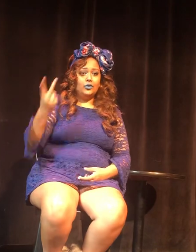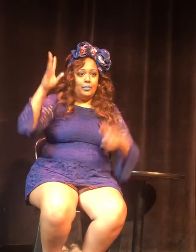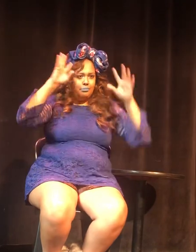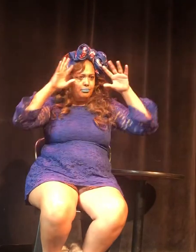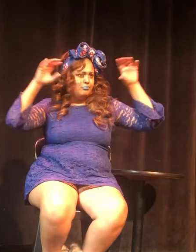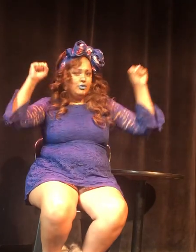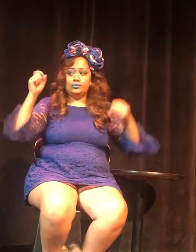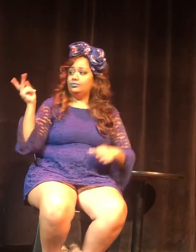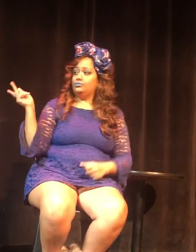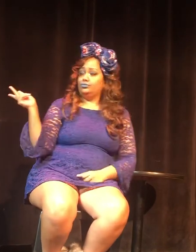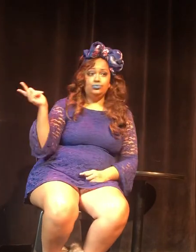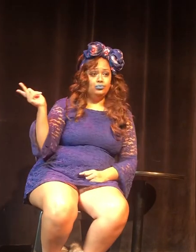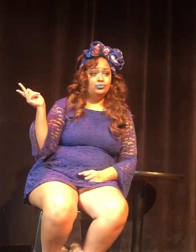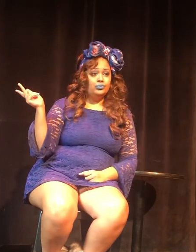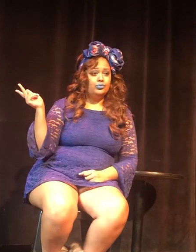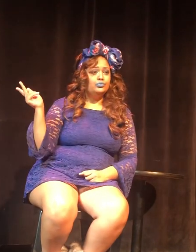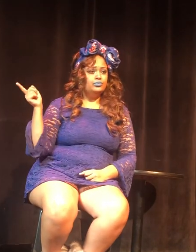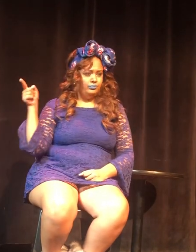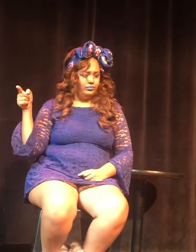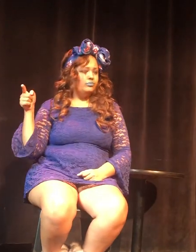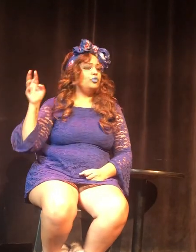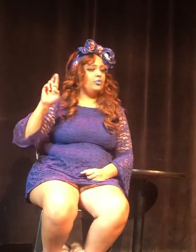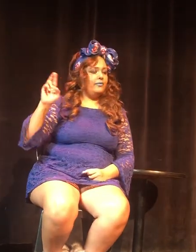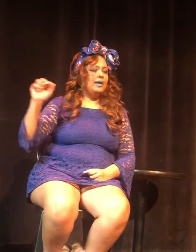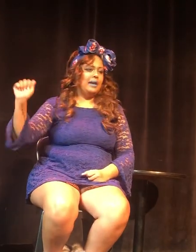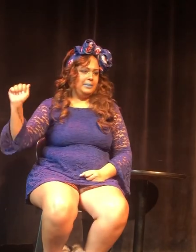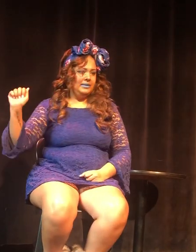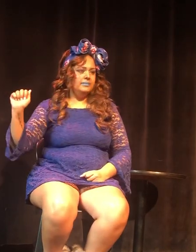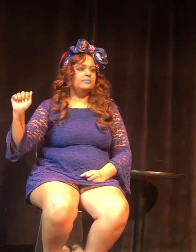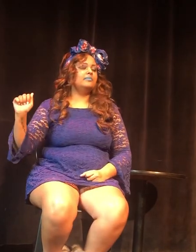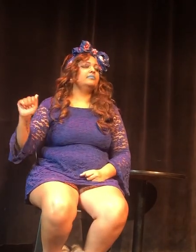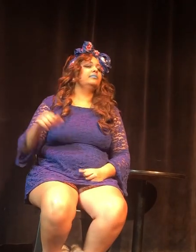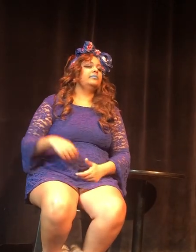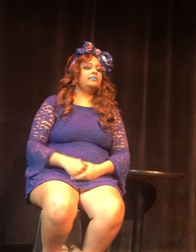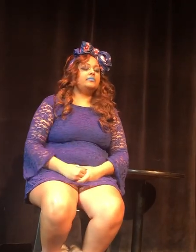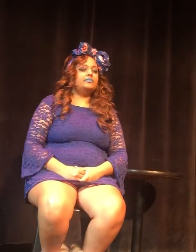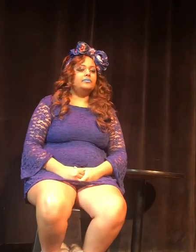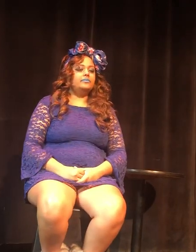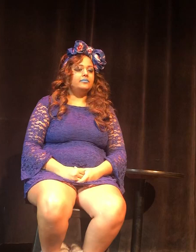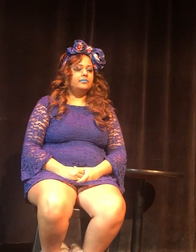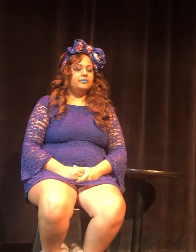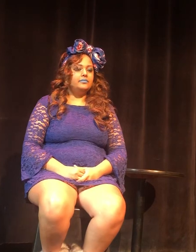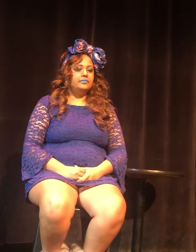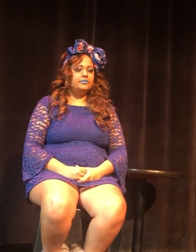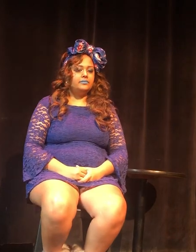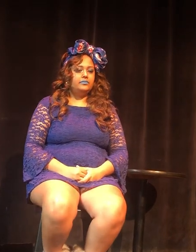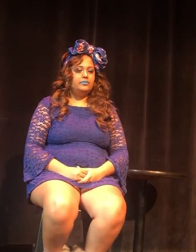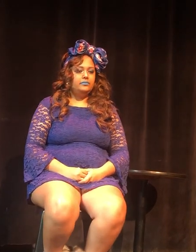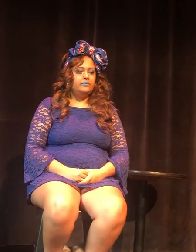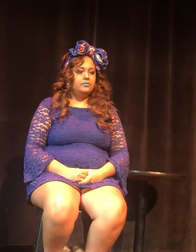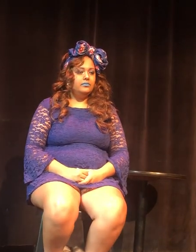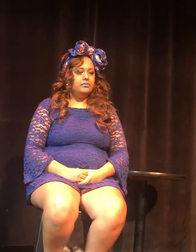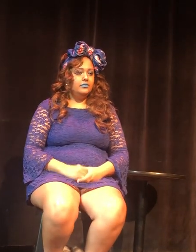Roberts and Abby and Izzy Cohen. Ready for a great tour of the zoo?